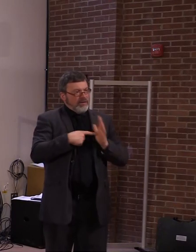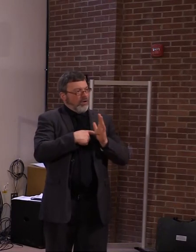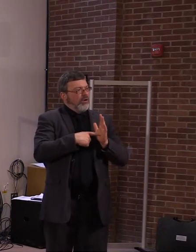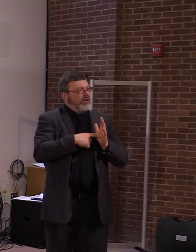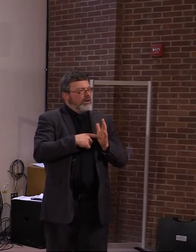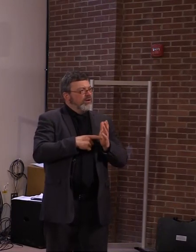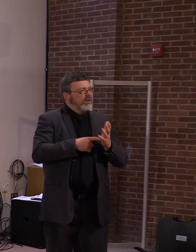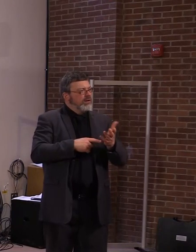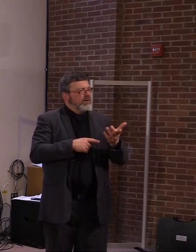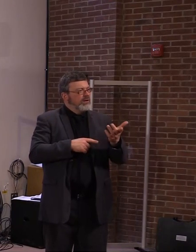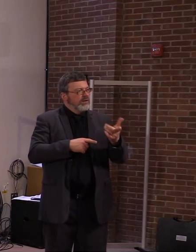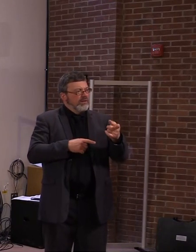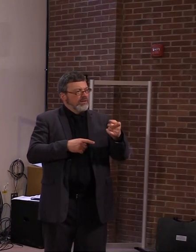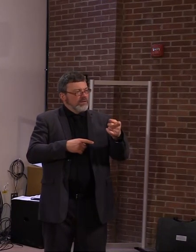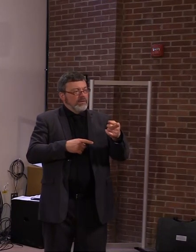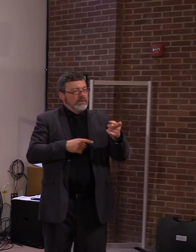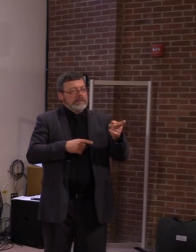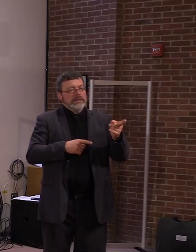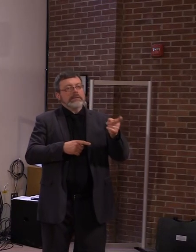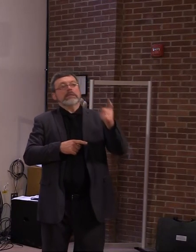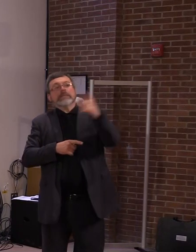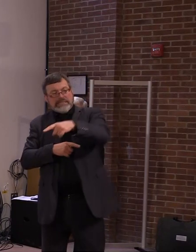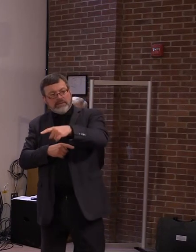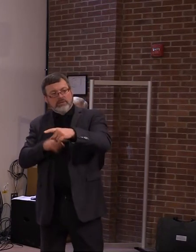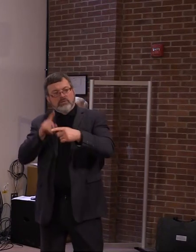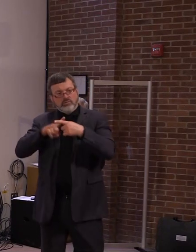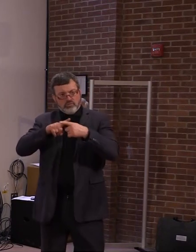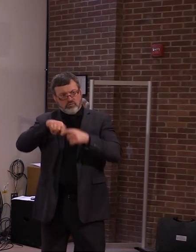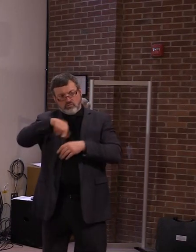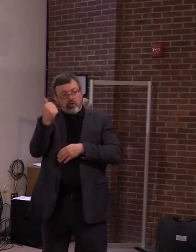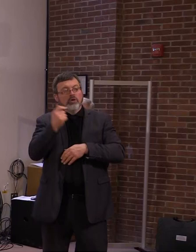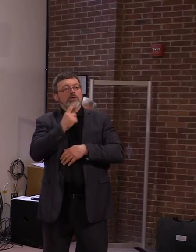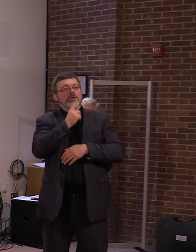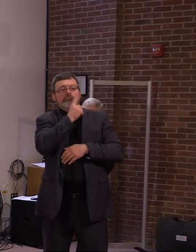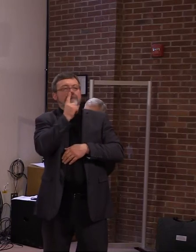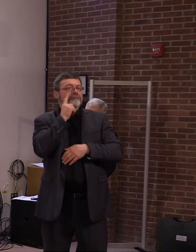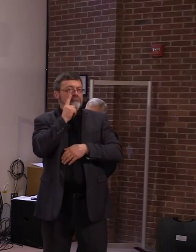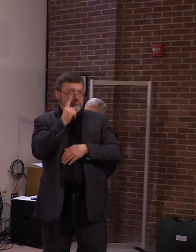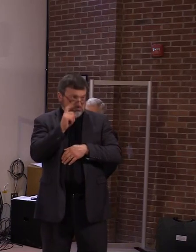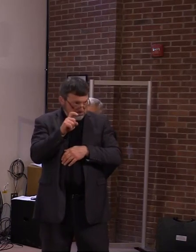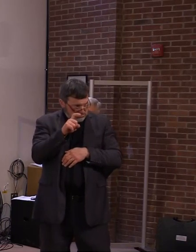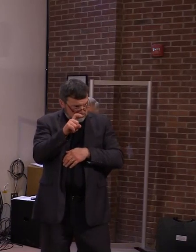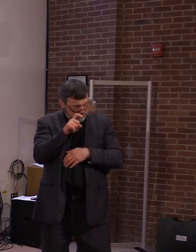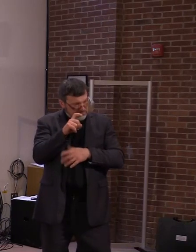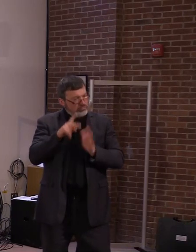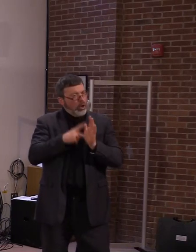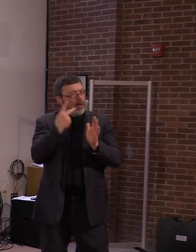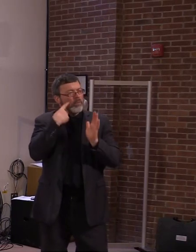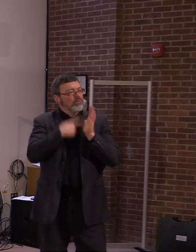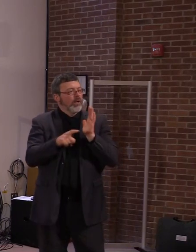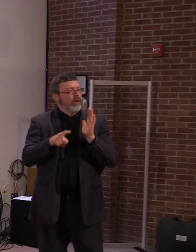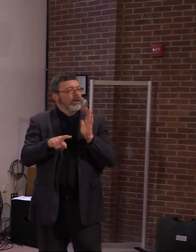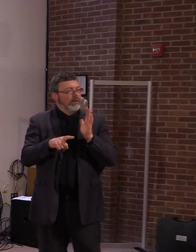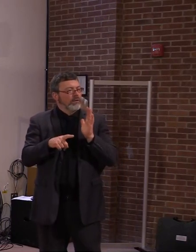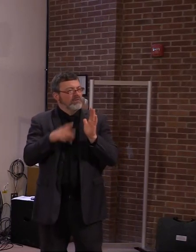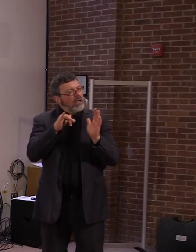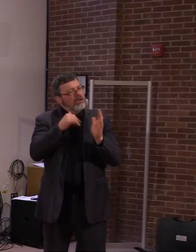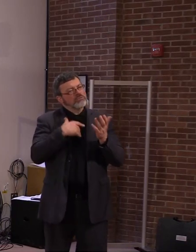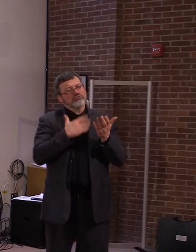PCR test to confirm that. So we may have some duplication as well. So